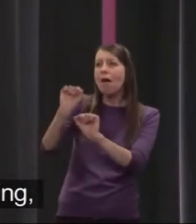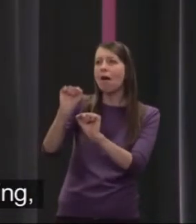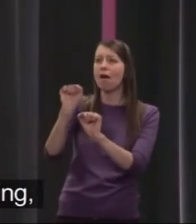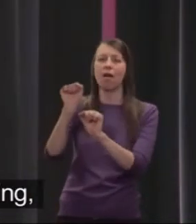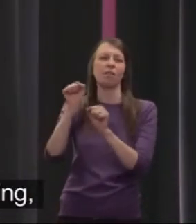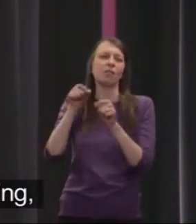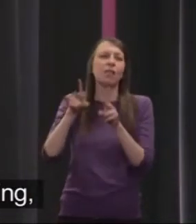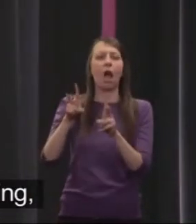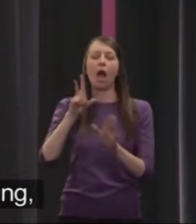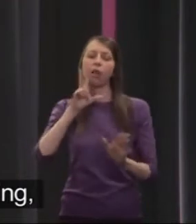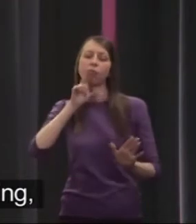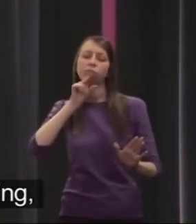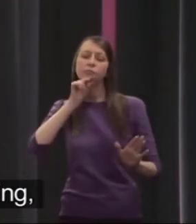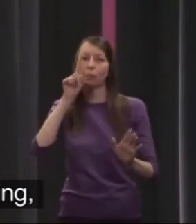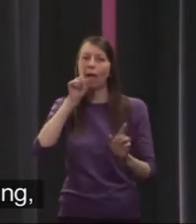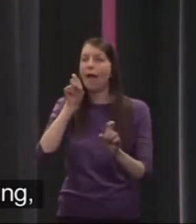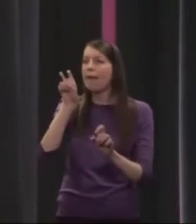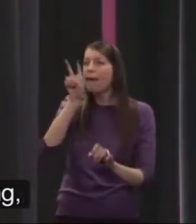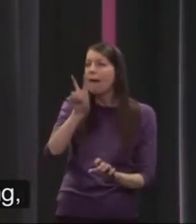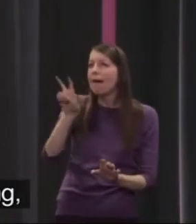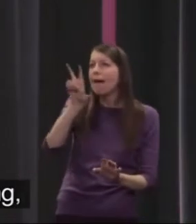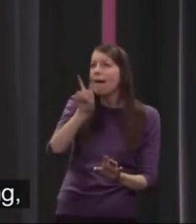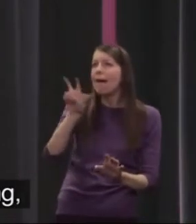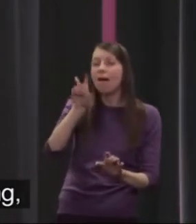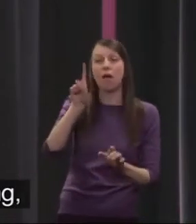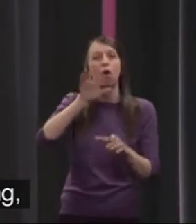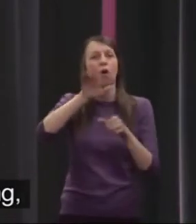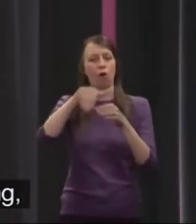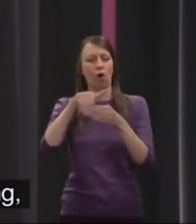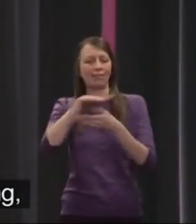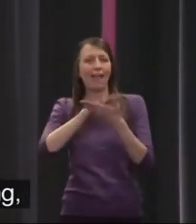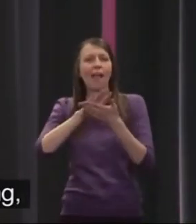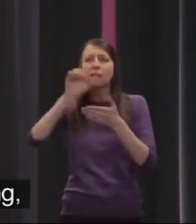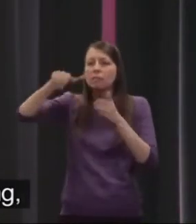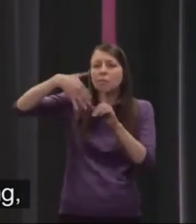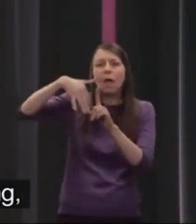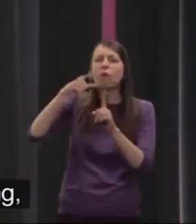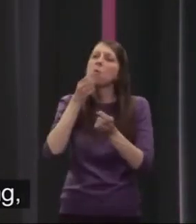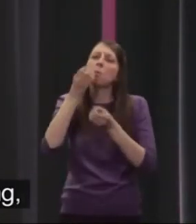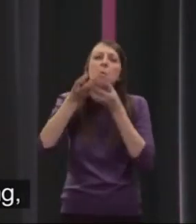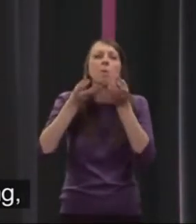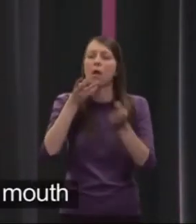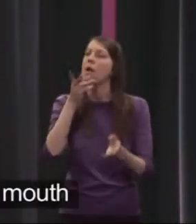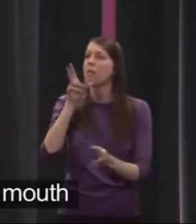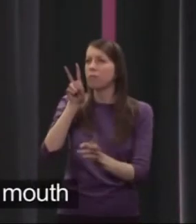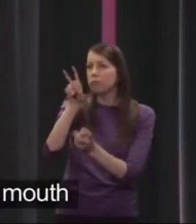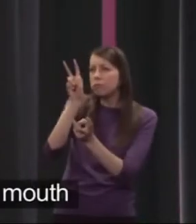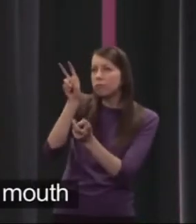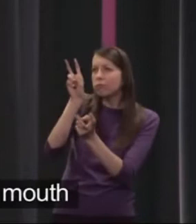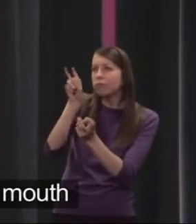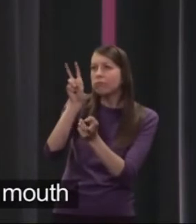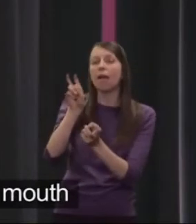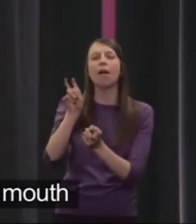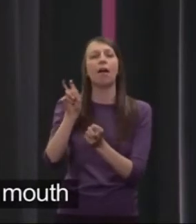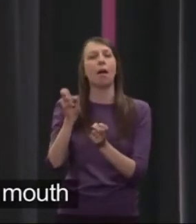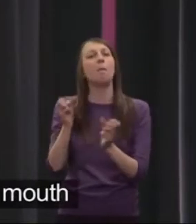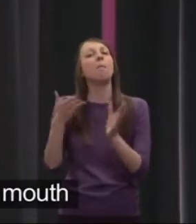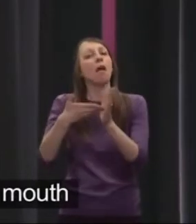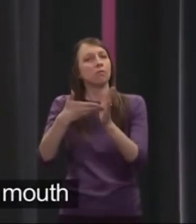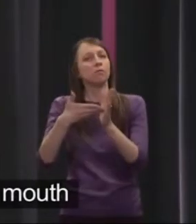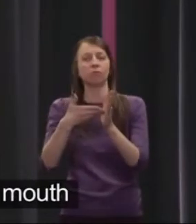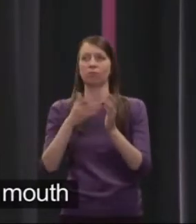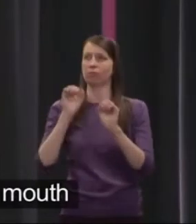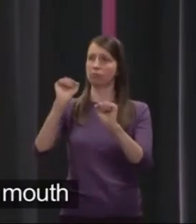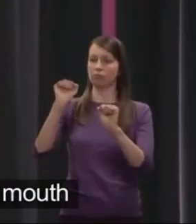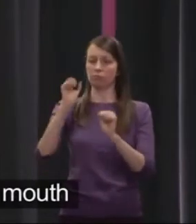with their style of speaking, the context in which they're speaking,